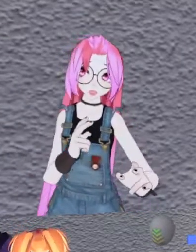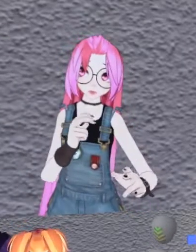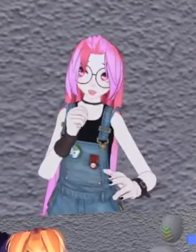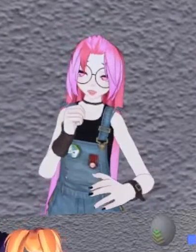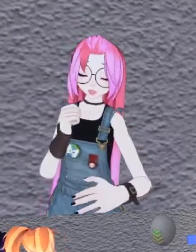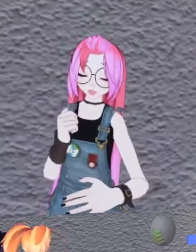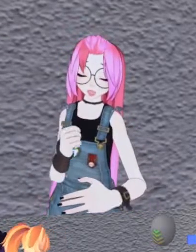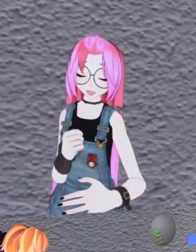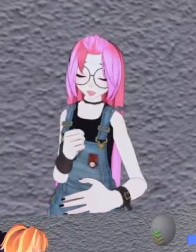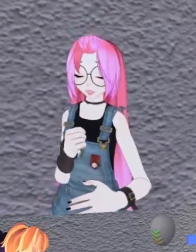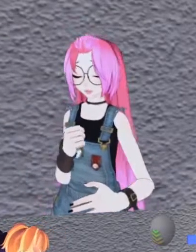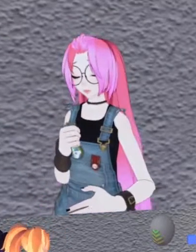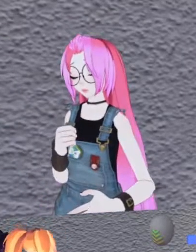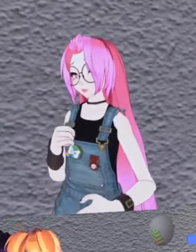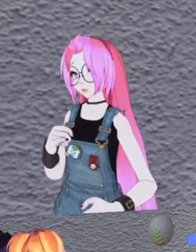Don't interrupt.